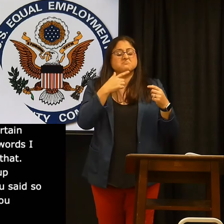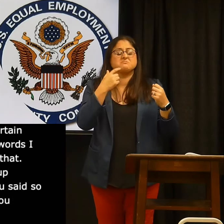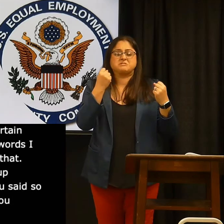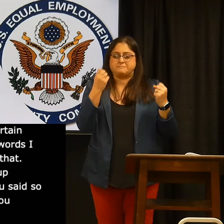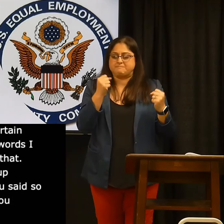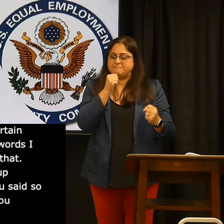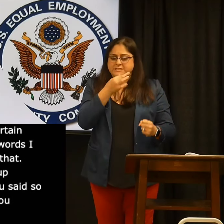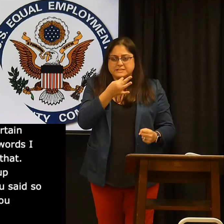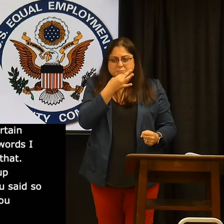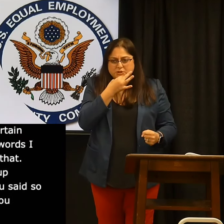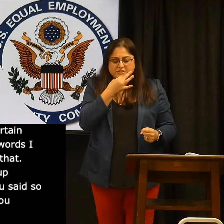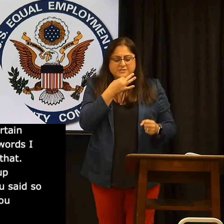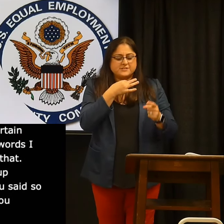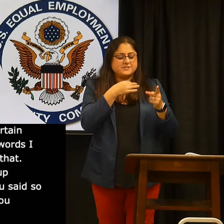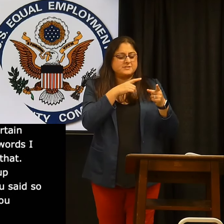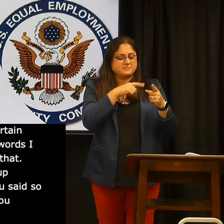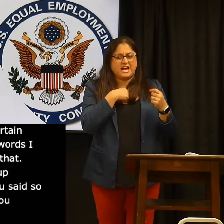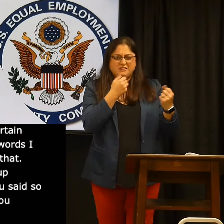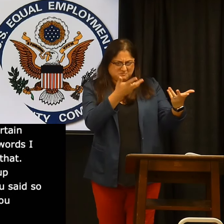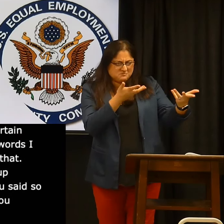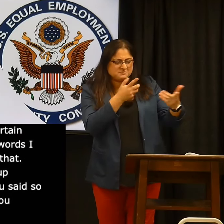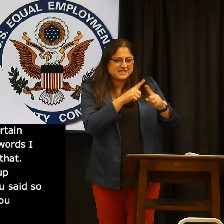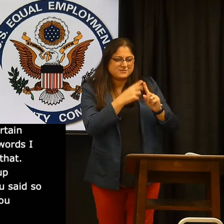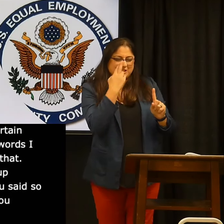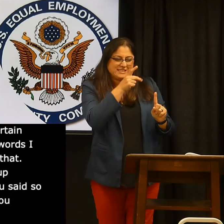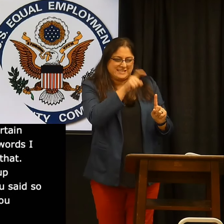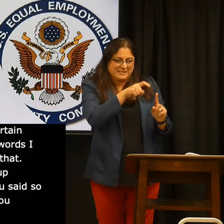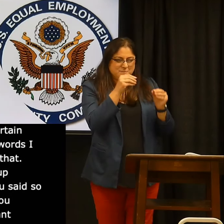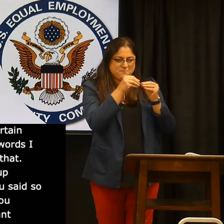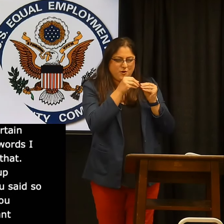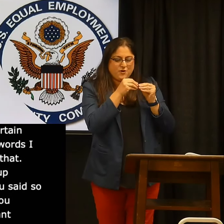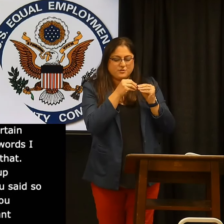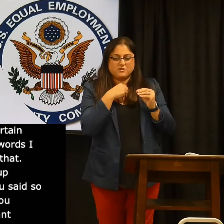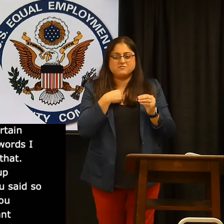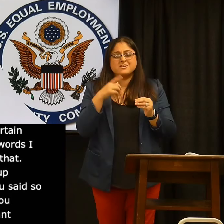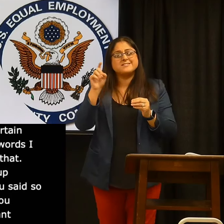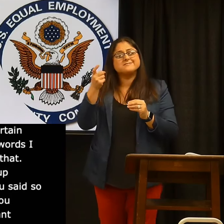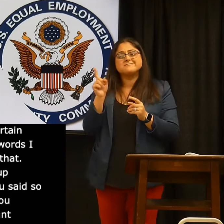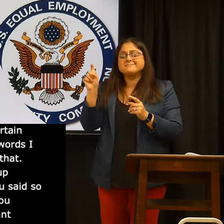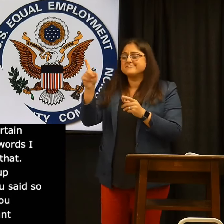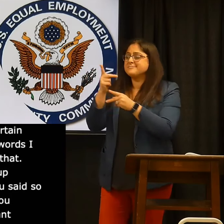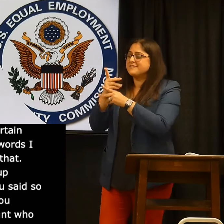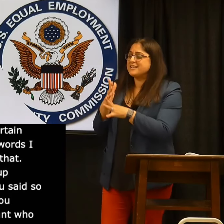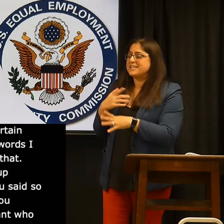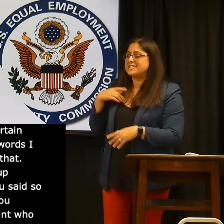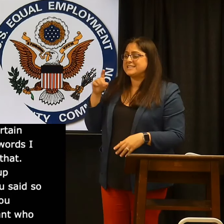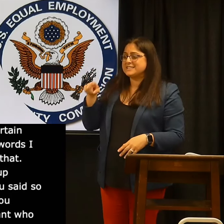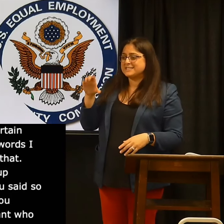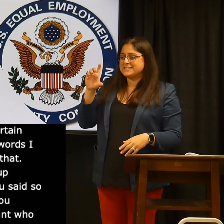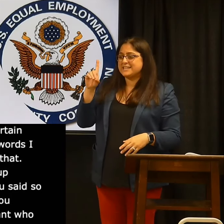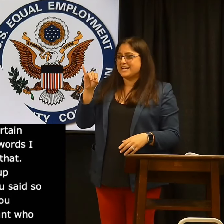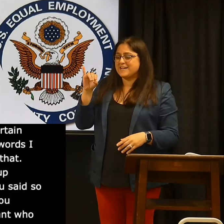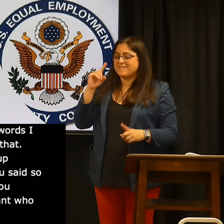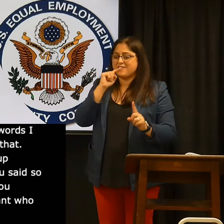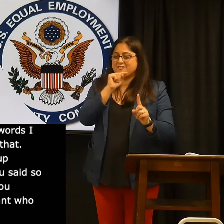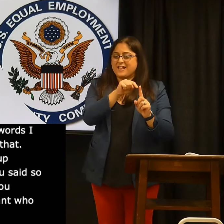We had one complainant who wasn't a very clear signer, but I realized that they needed more than something. So I